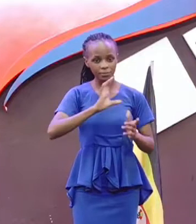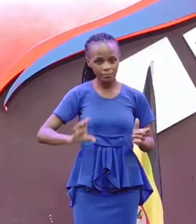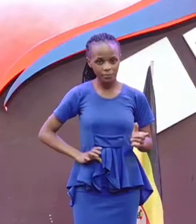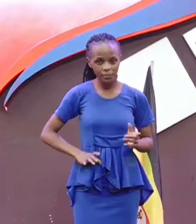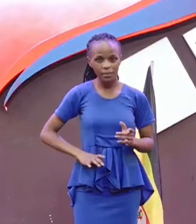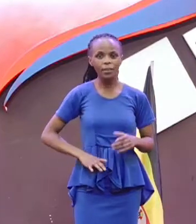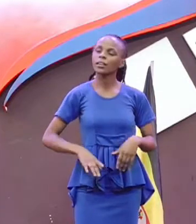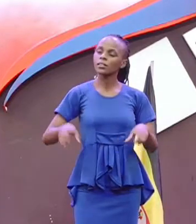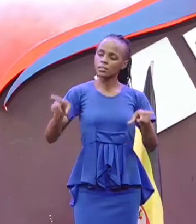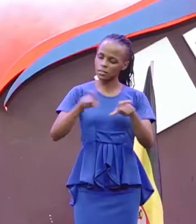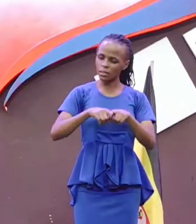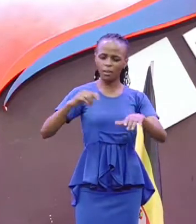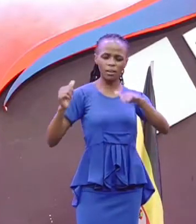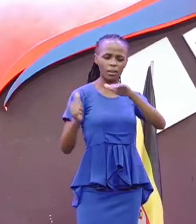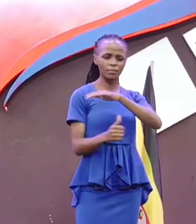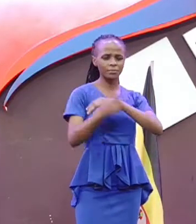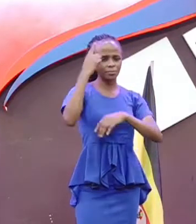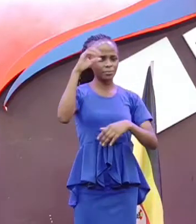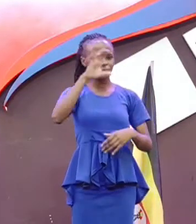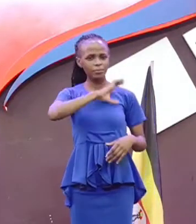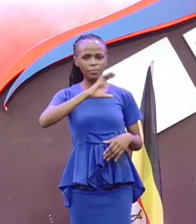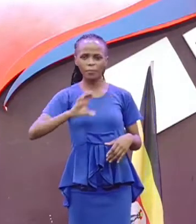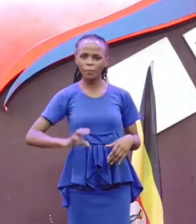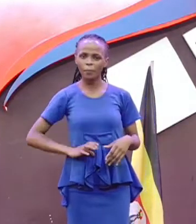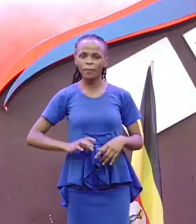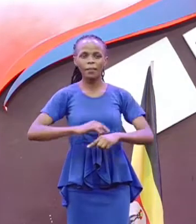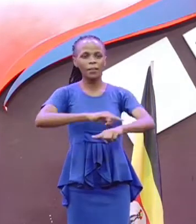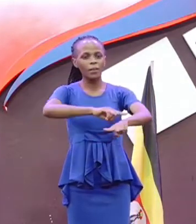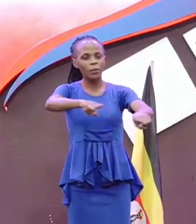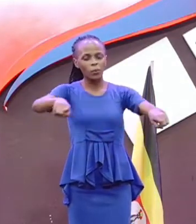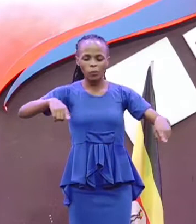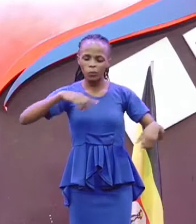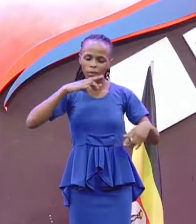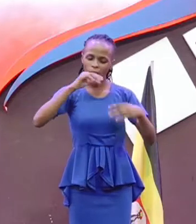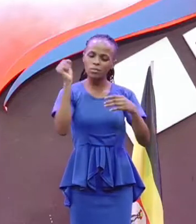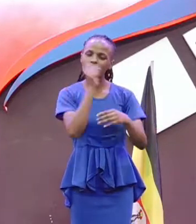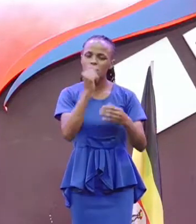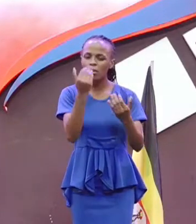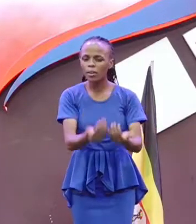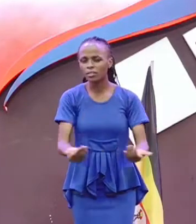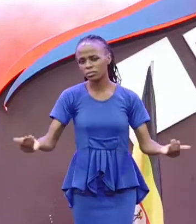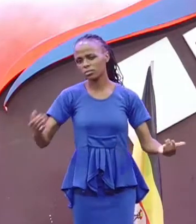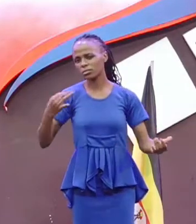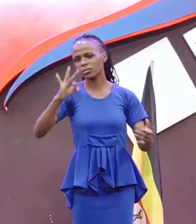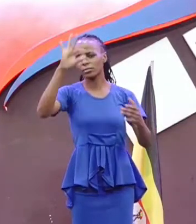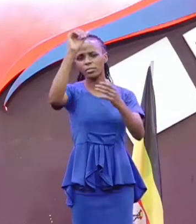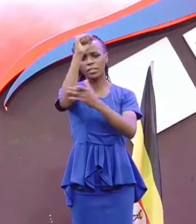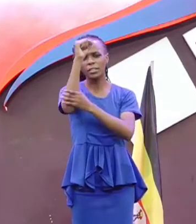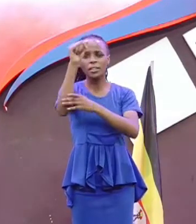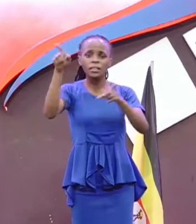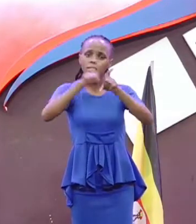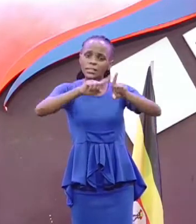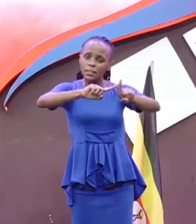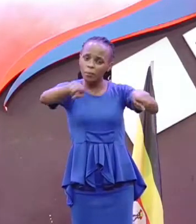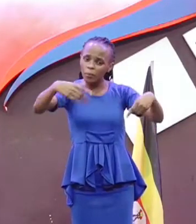Christ. Ate nga batuli abakristo. And as we belong to Christ. Tuli bazzukulu ba Ibrahimu. We are Abraham's descendants. Era tulina omwaganya